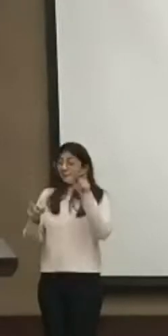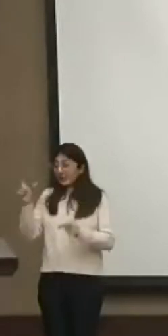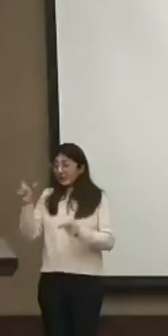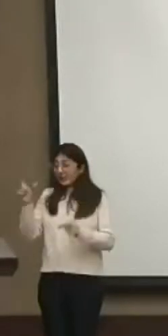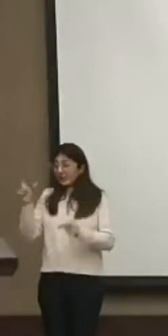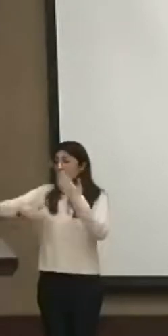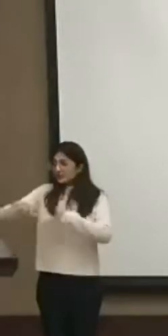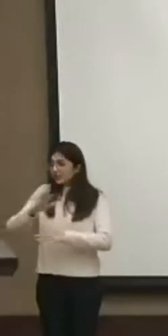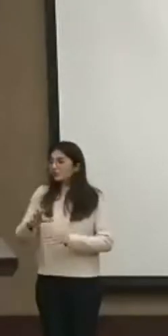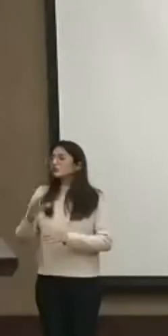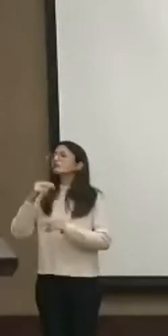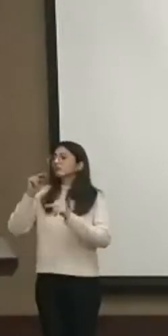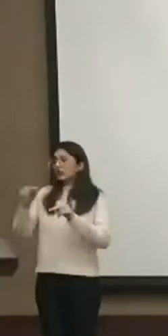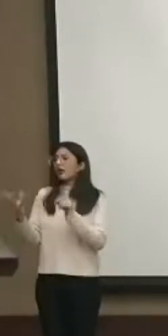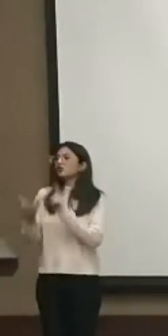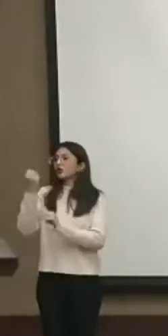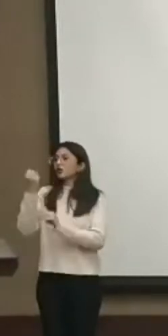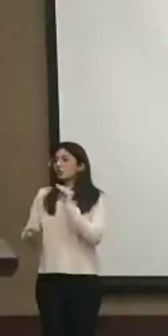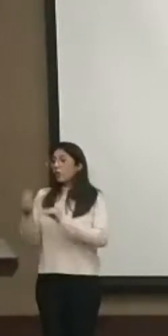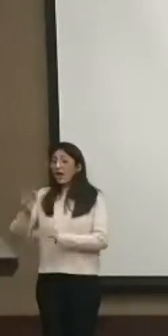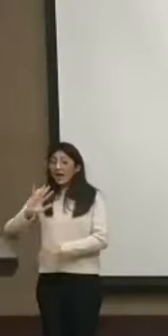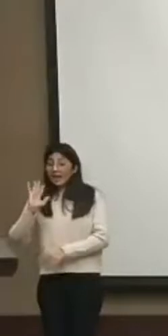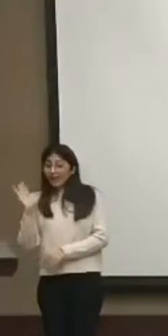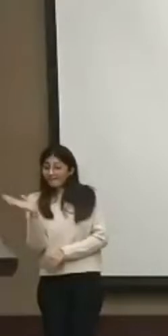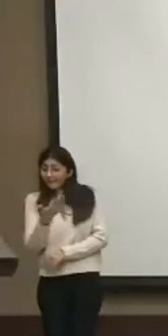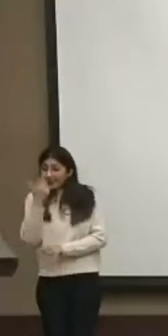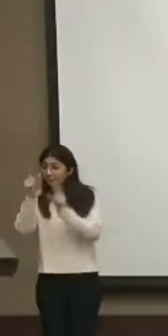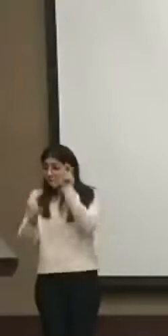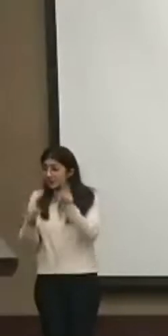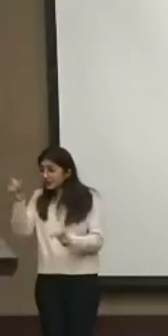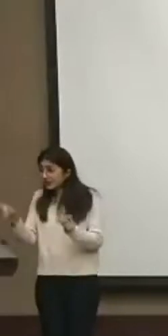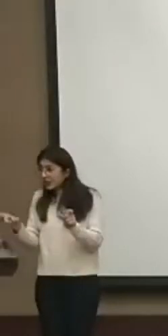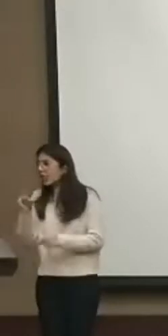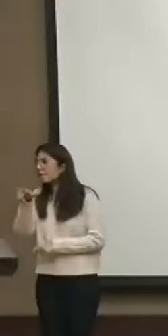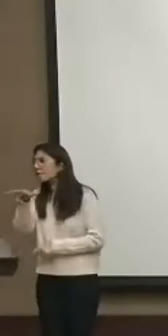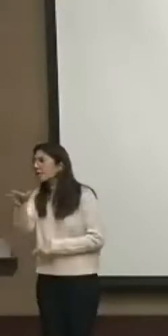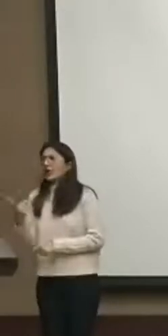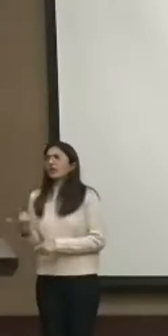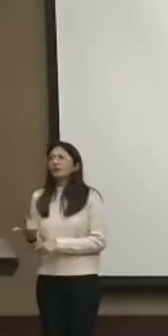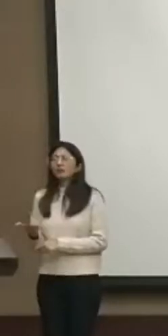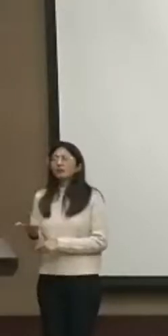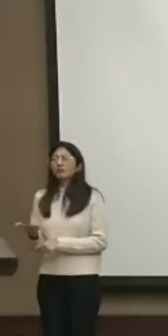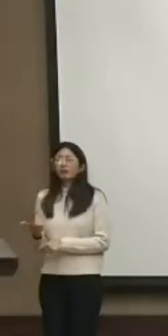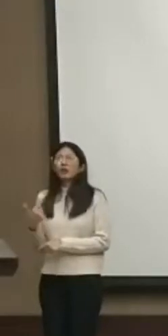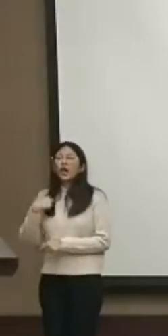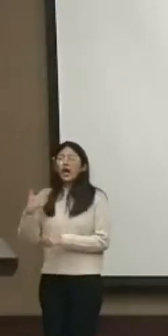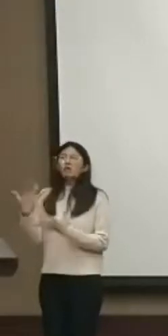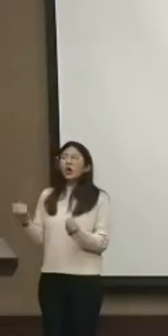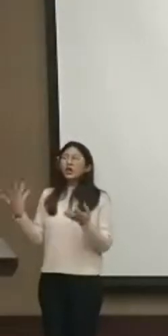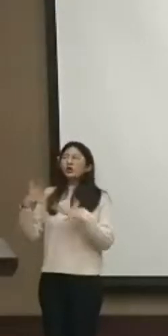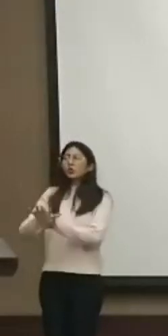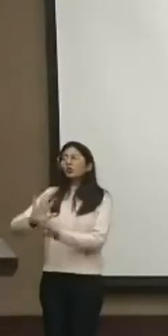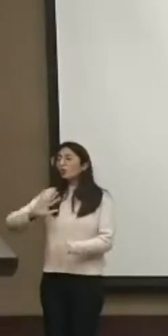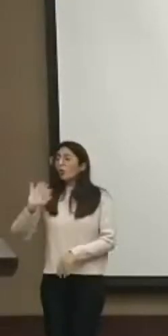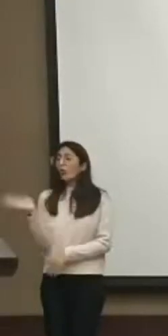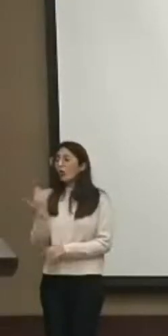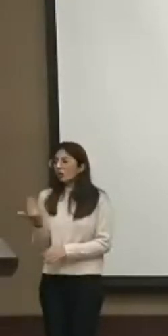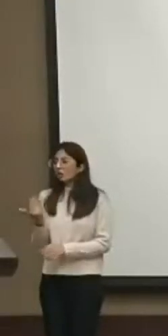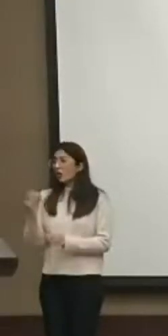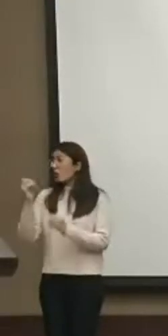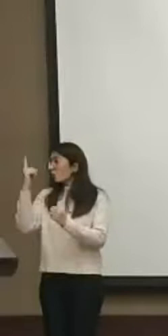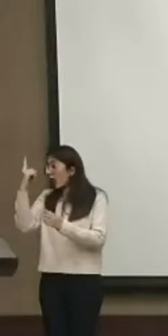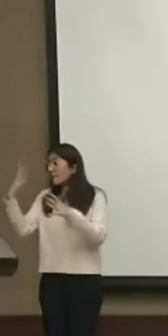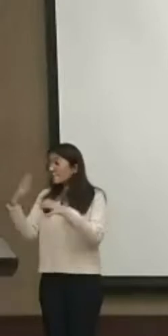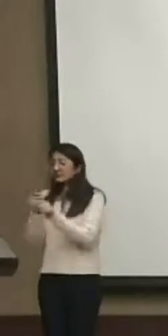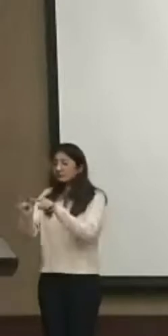achieve more. So when we say every person and every organization, we actually want to include everyone in. Nobody should be